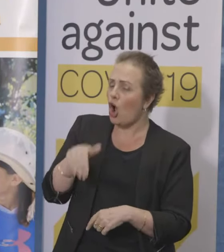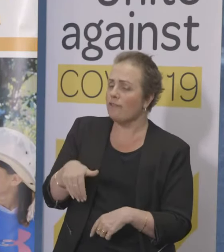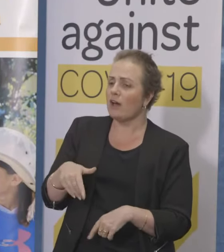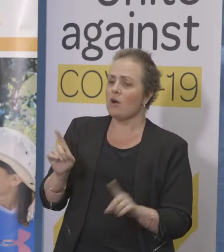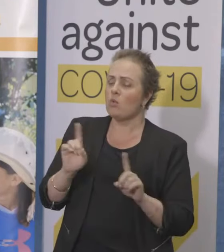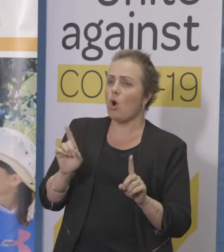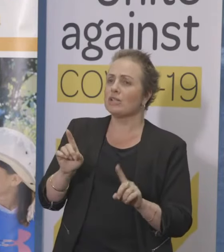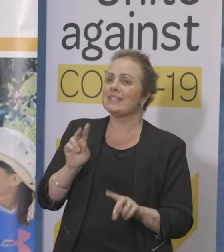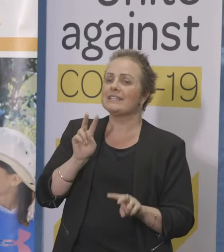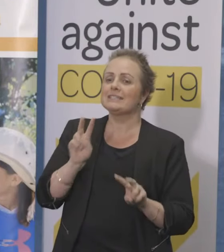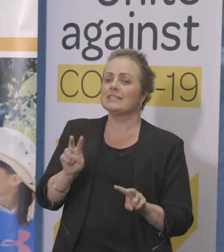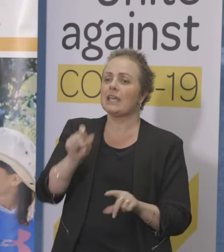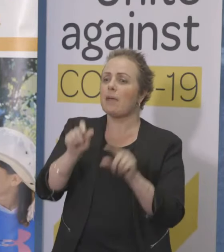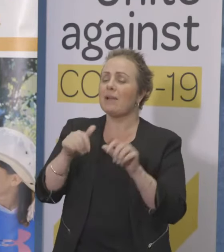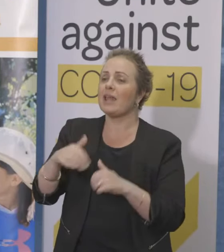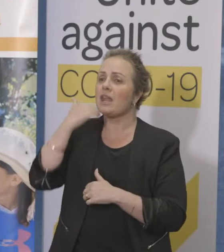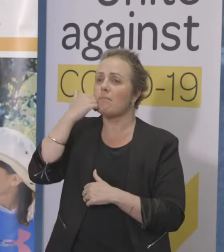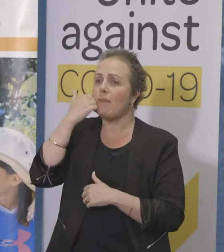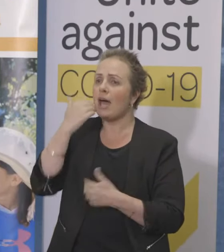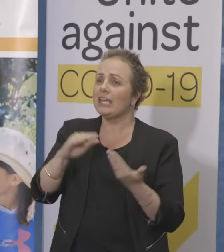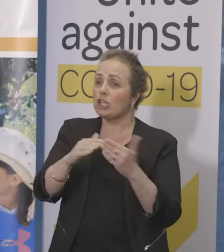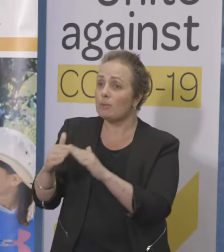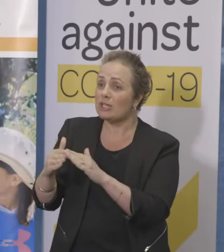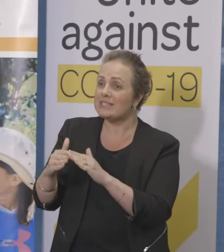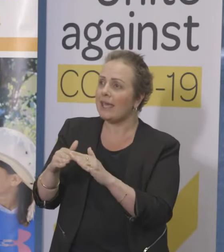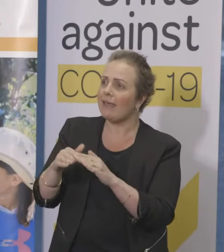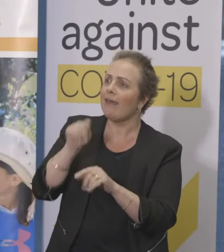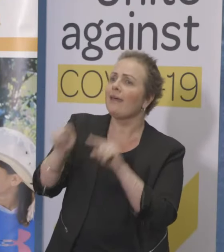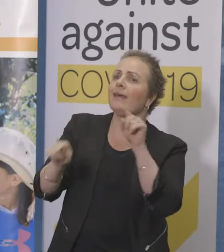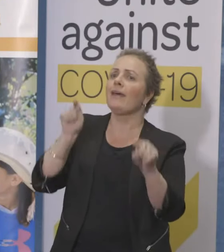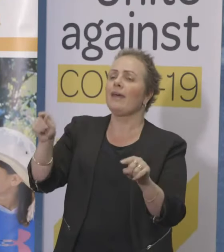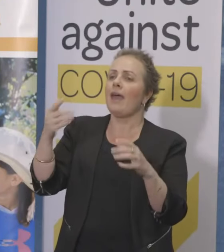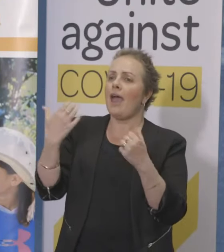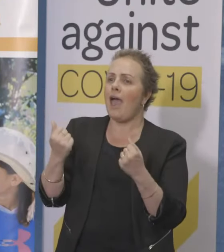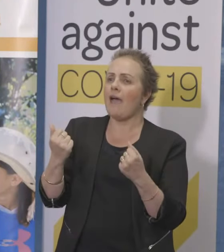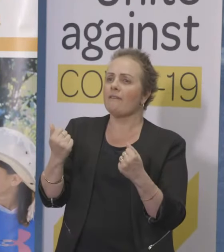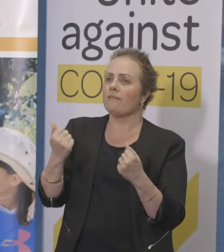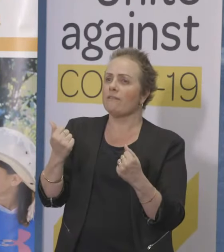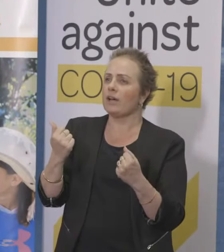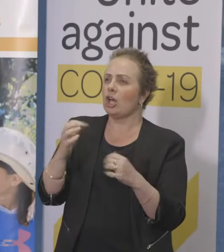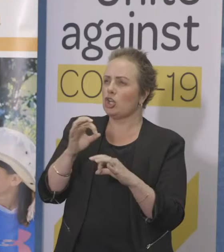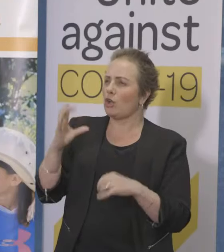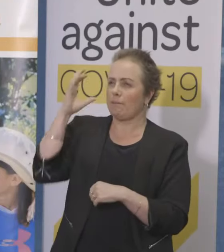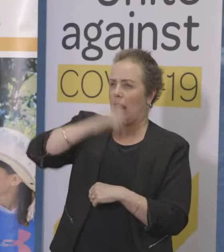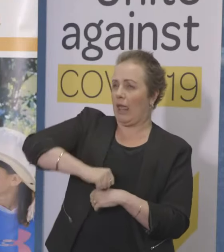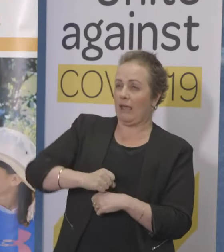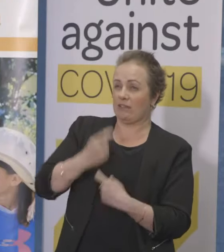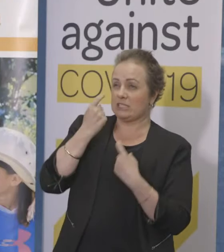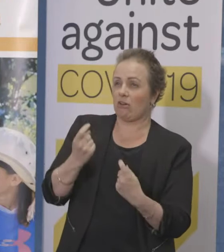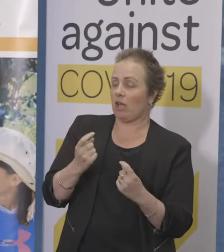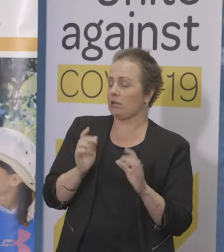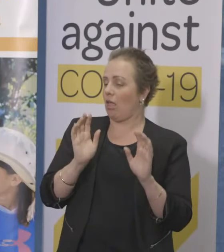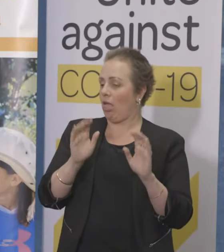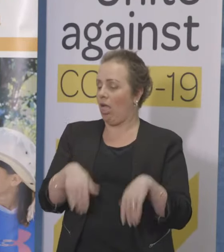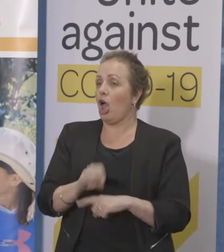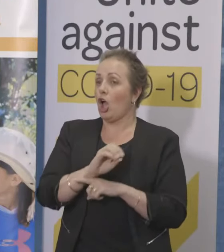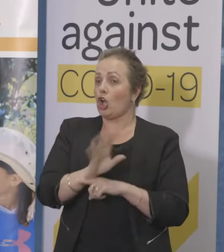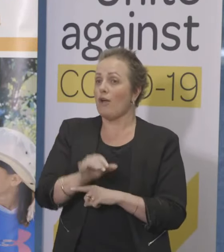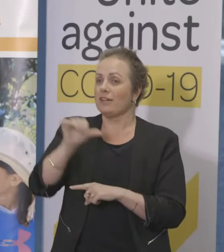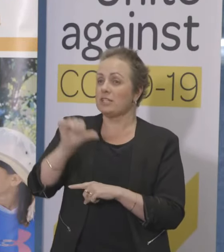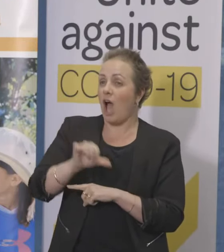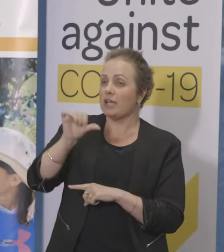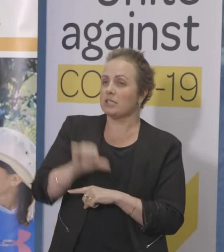people within the Māori community continue to disbelieve the seriousness of